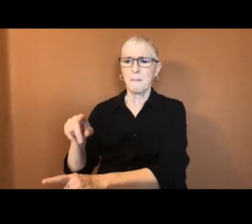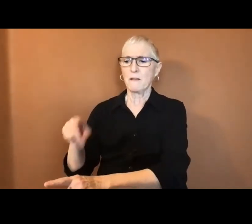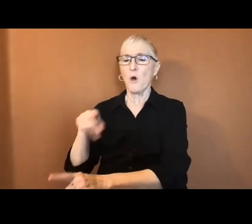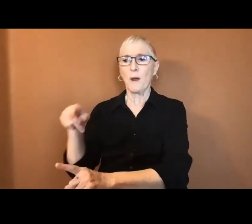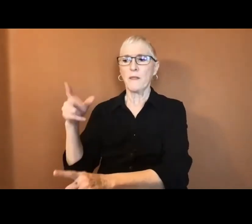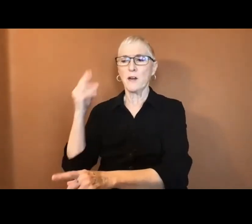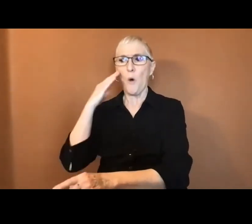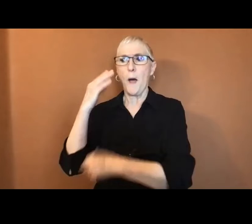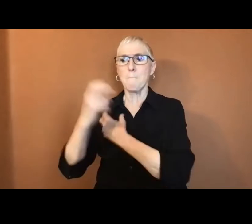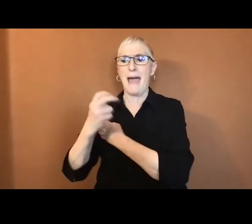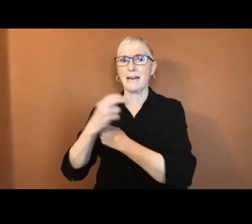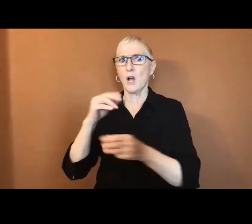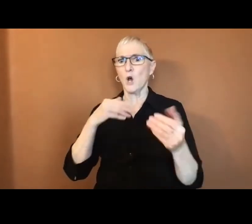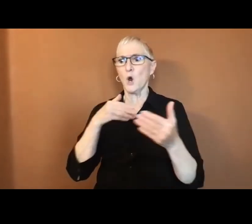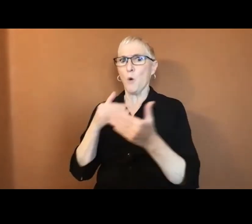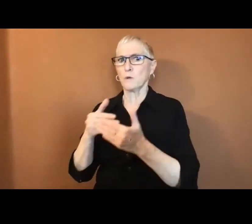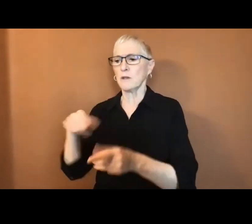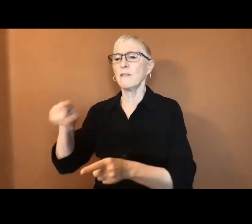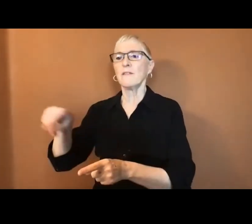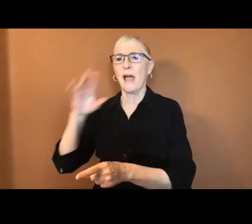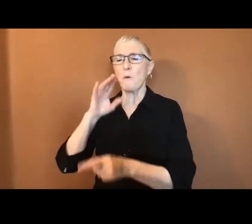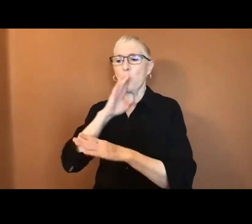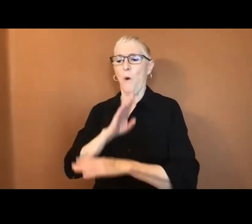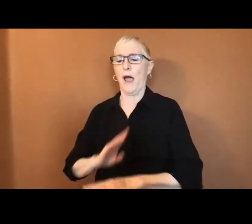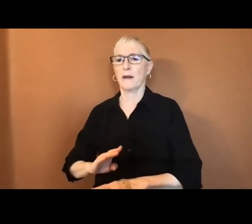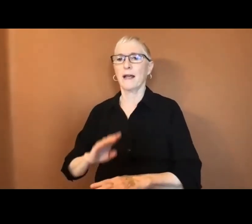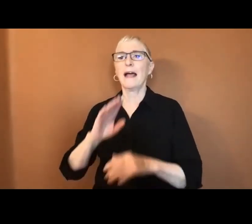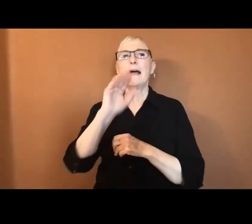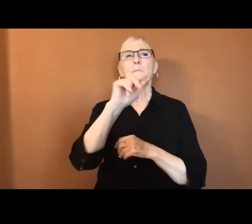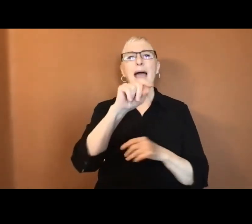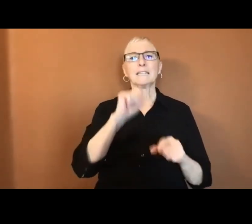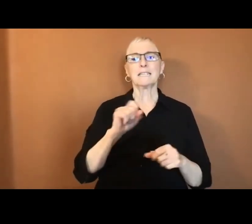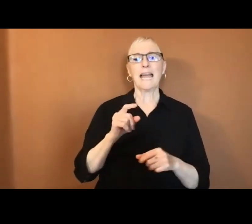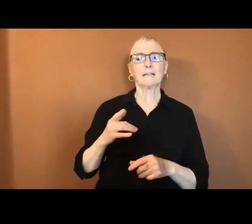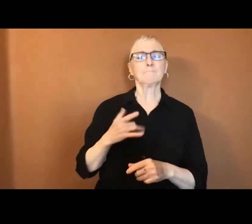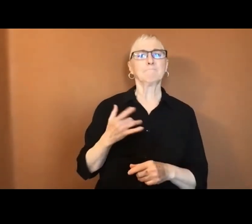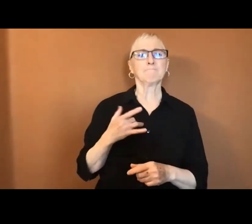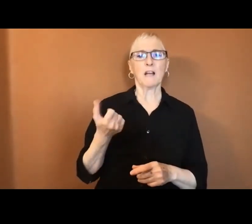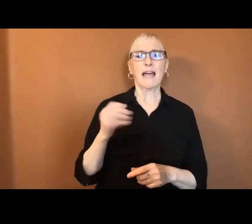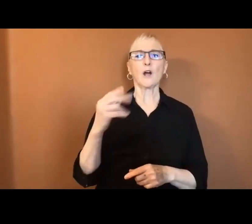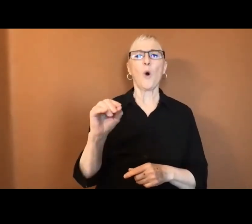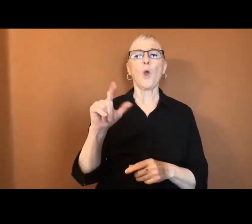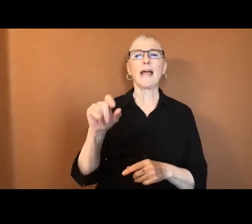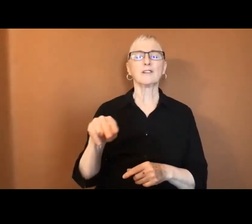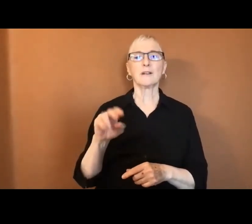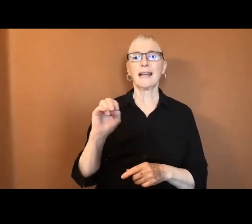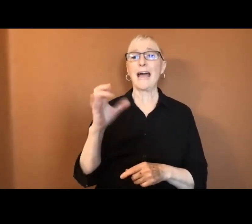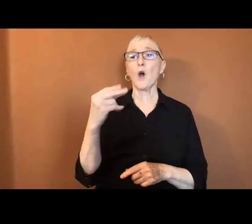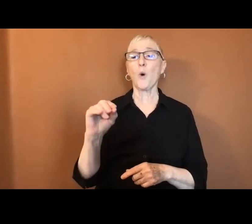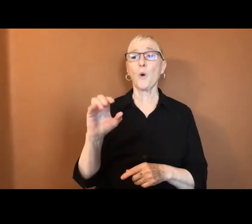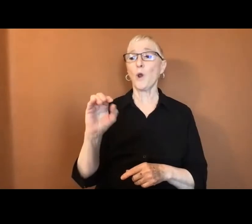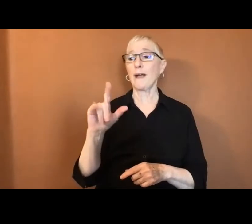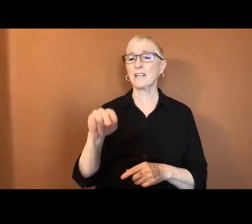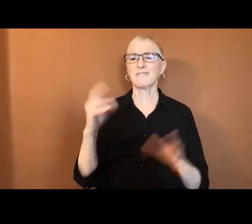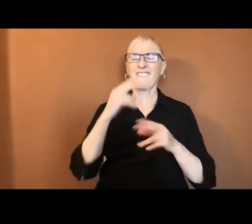calls. They become very quiet. And then the bats can recruit other sensory modalities like echolocation. And echolocation is just such a fun